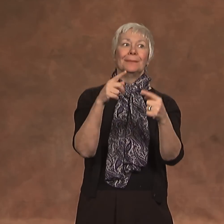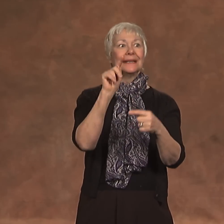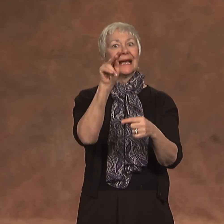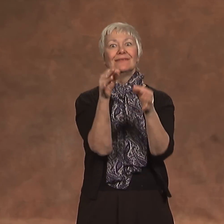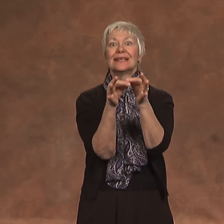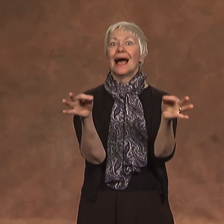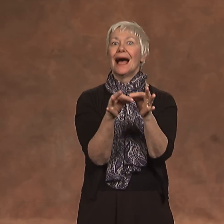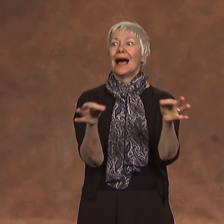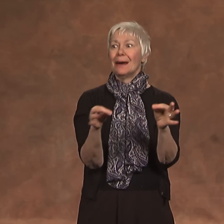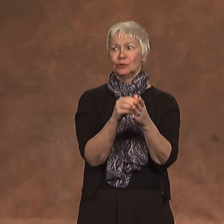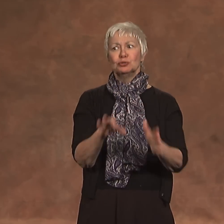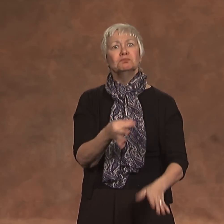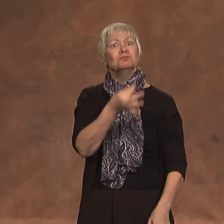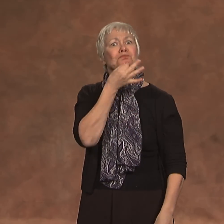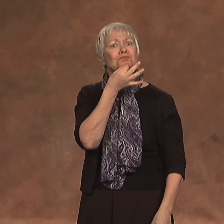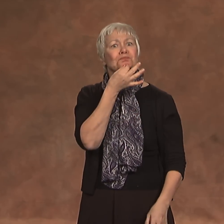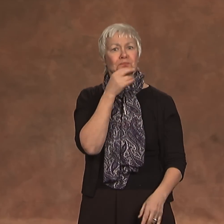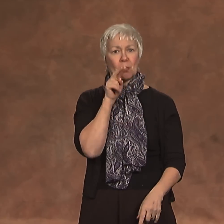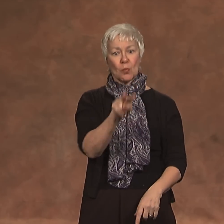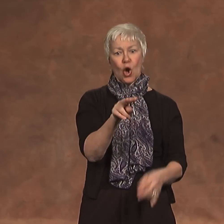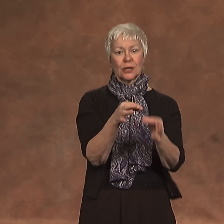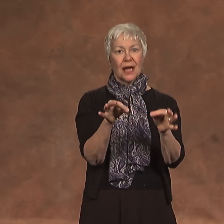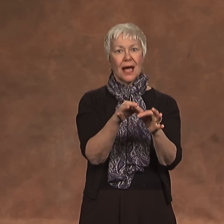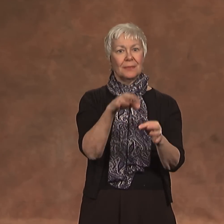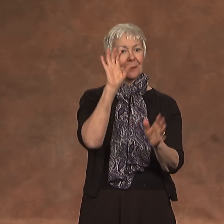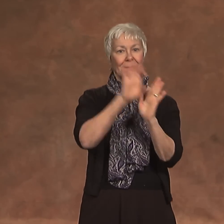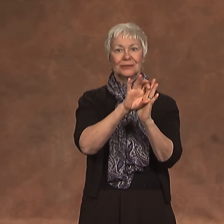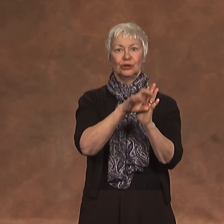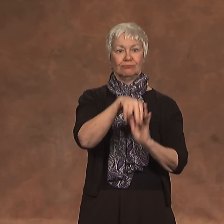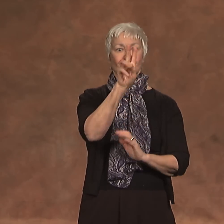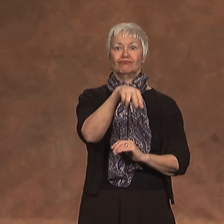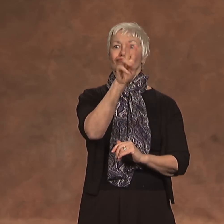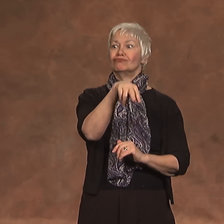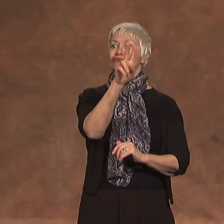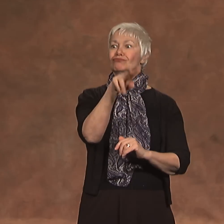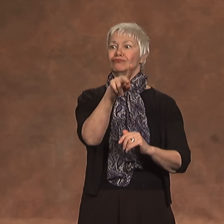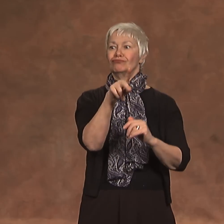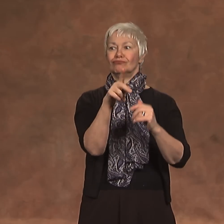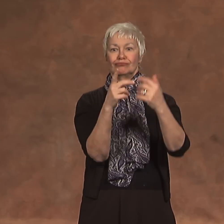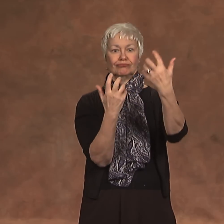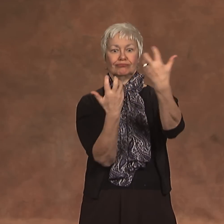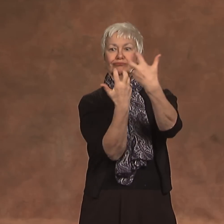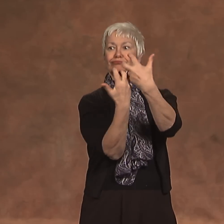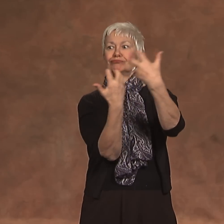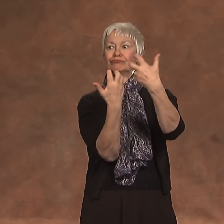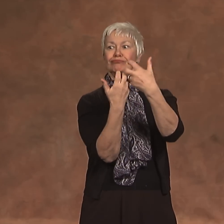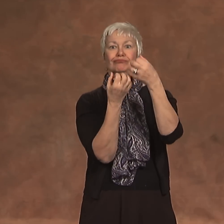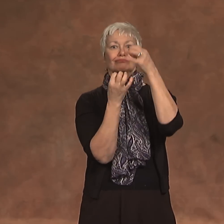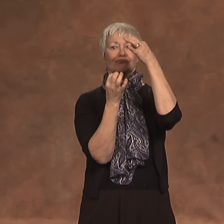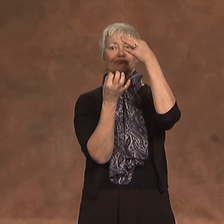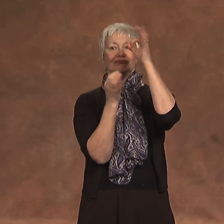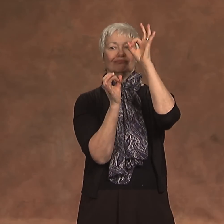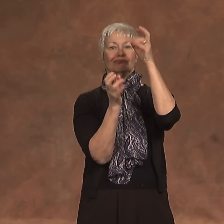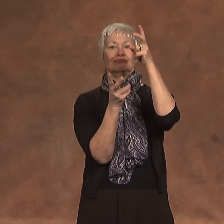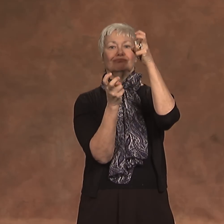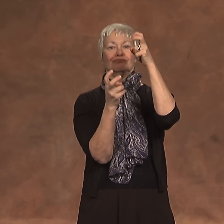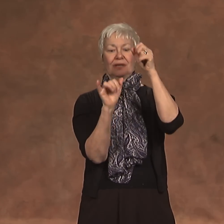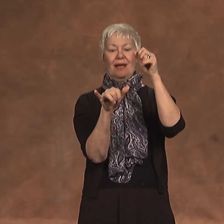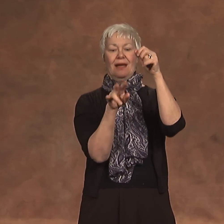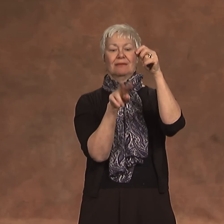These students can take information in doubly. For example, a child can watch TV and work their eye gaze